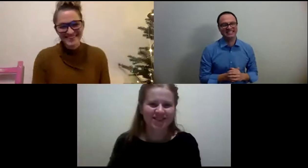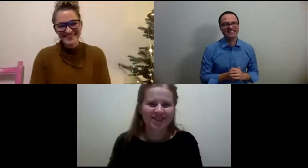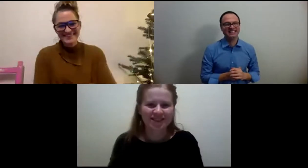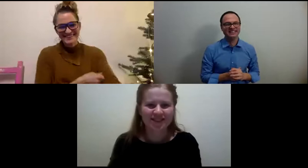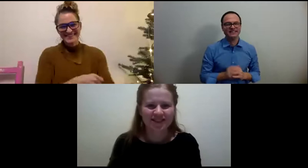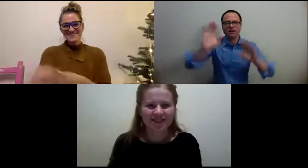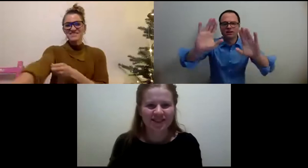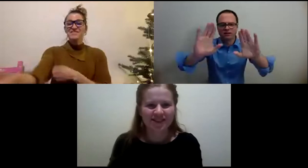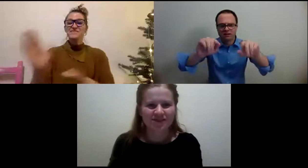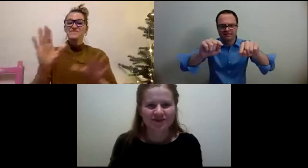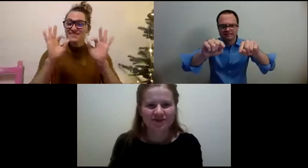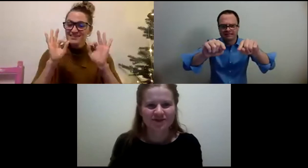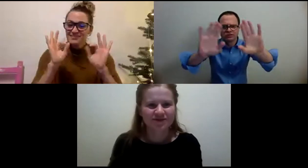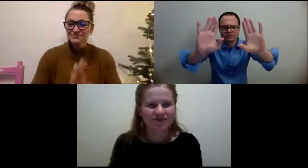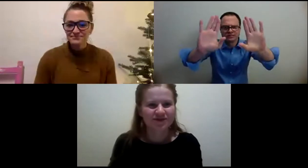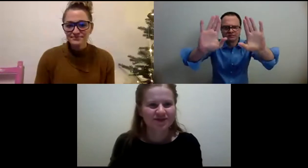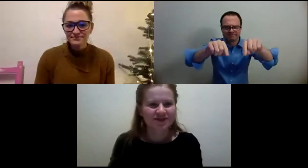Dami is saying.